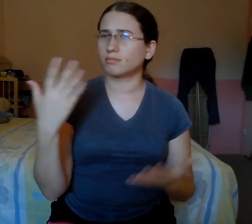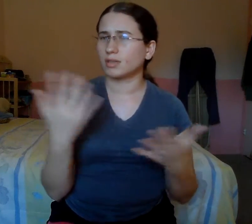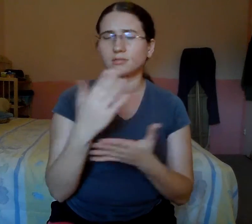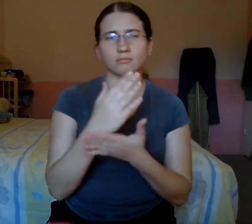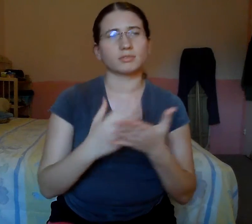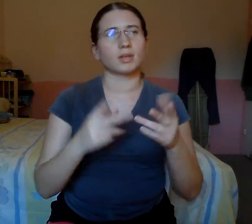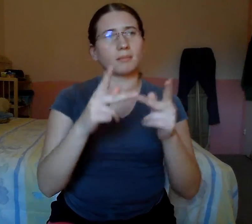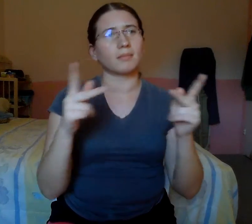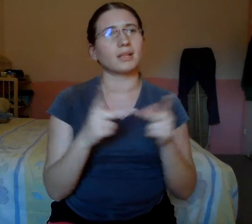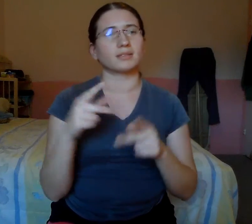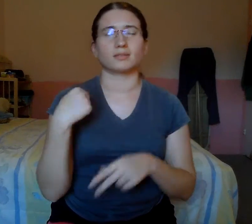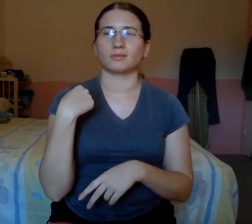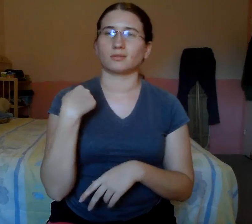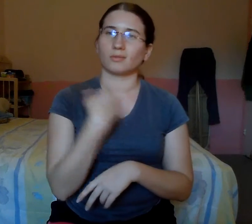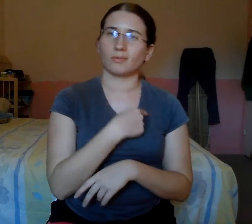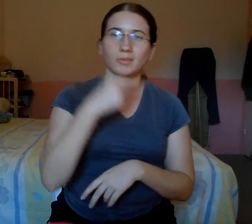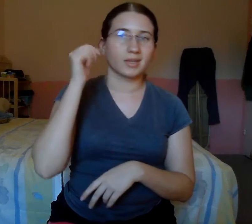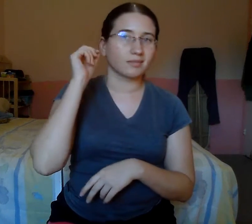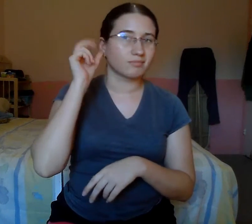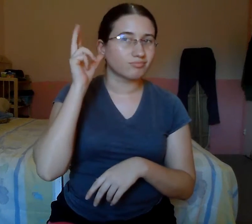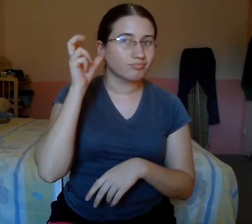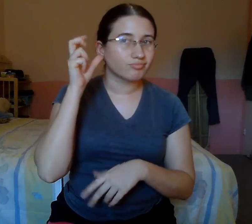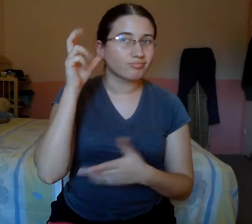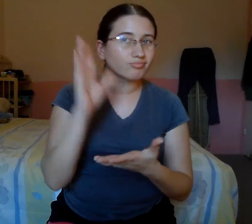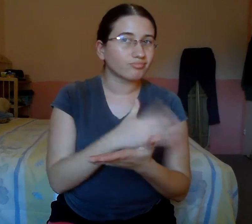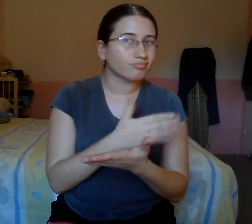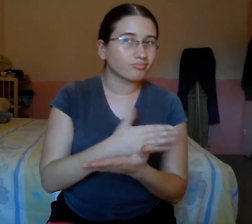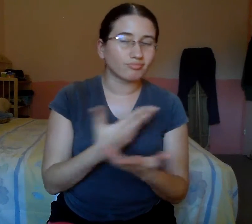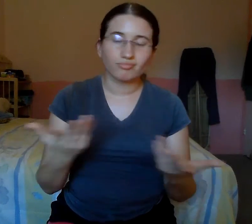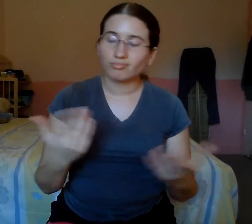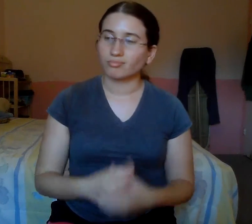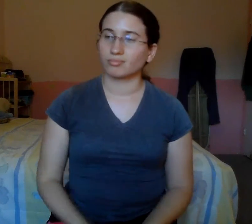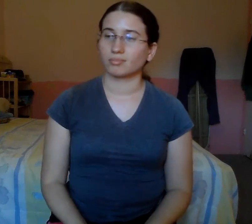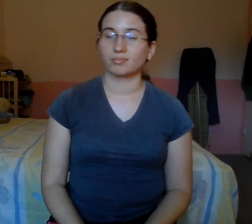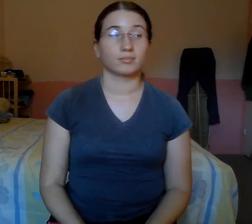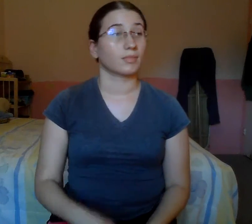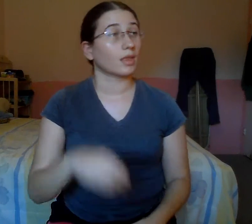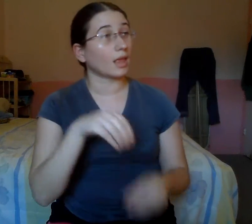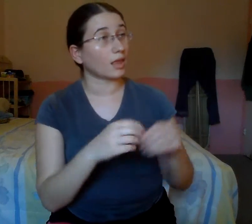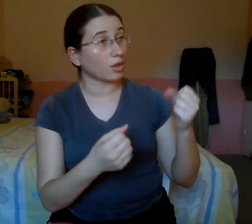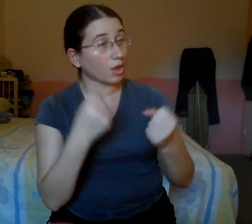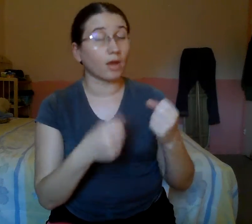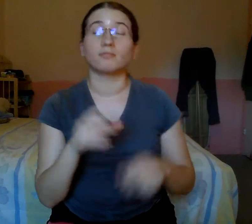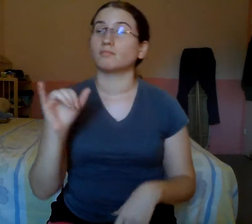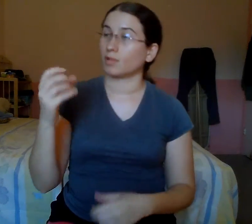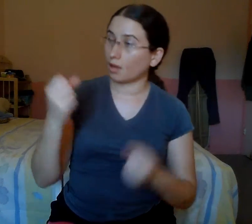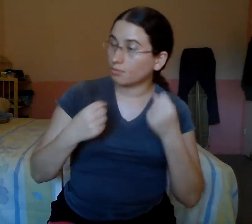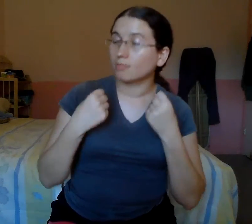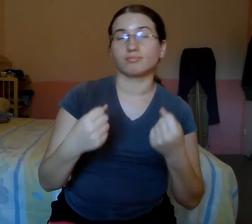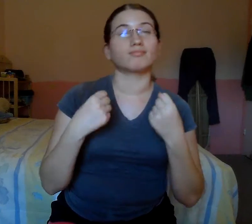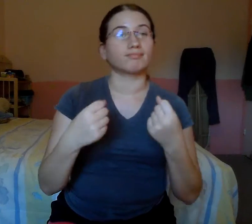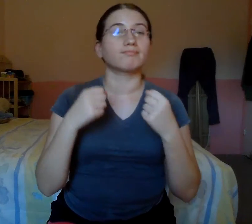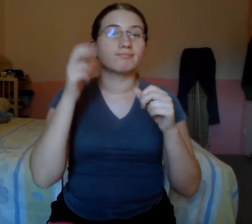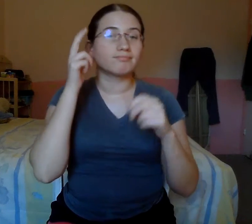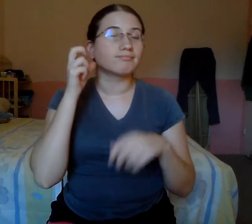hear music? What are some different places that we would have music? In your car. In your car, just riding around, listening in your car.